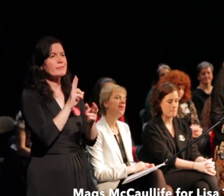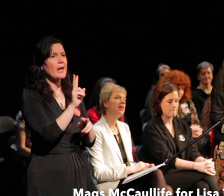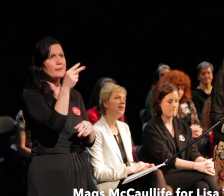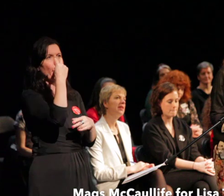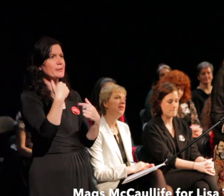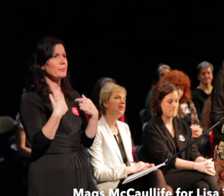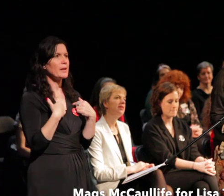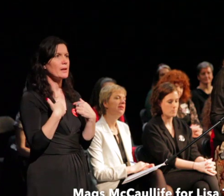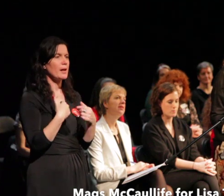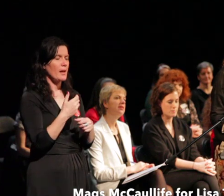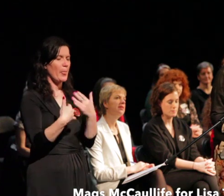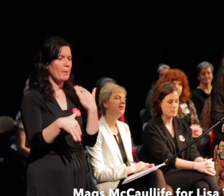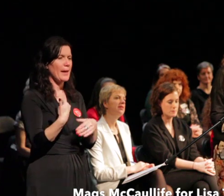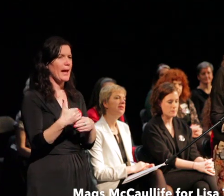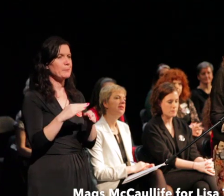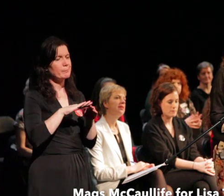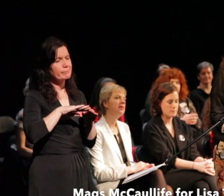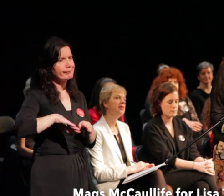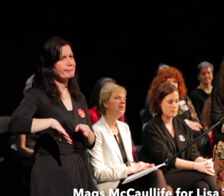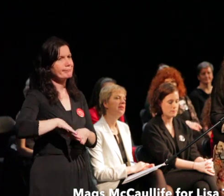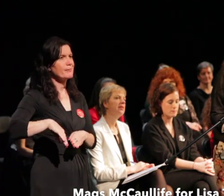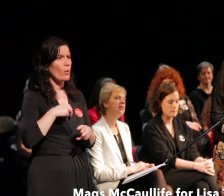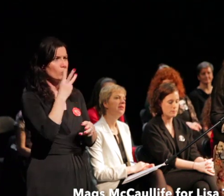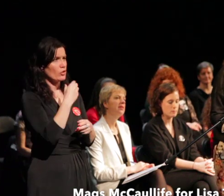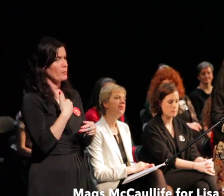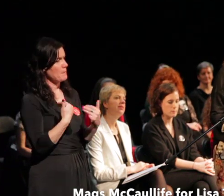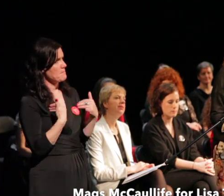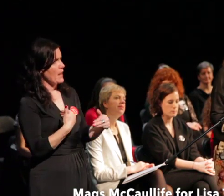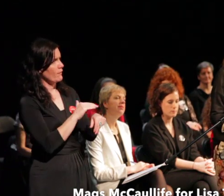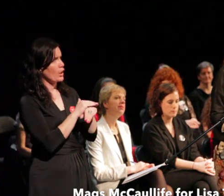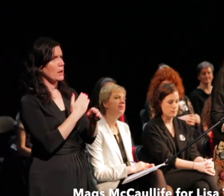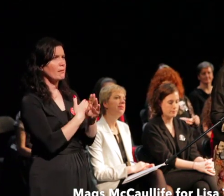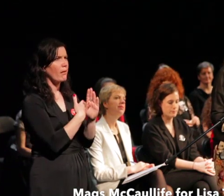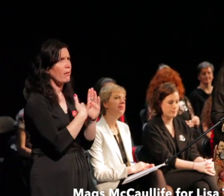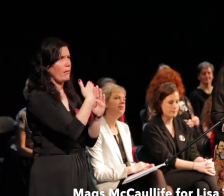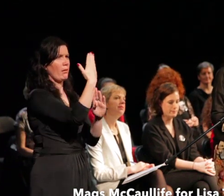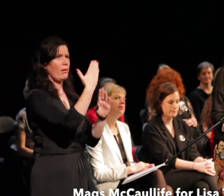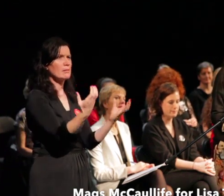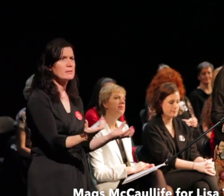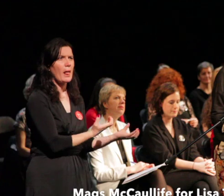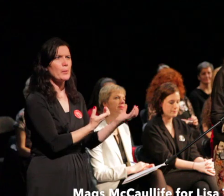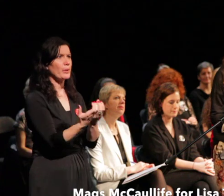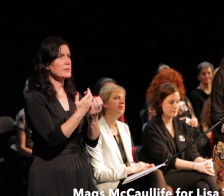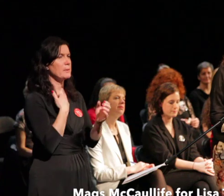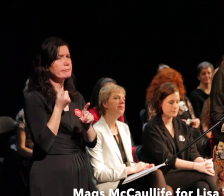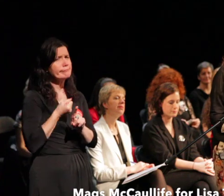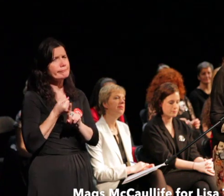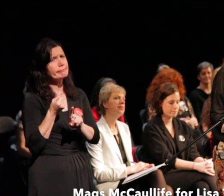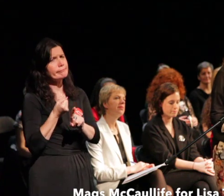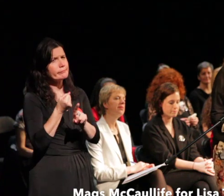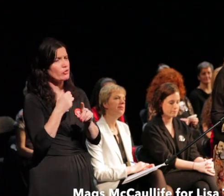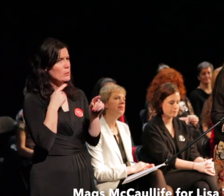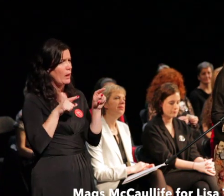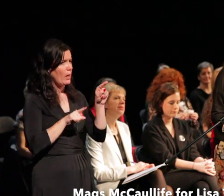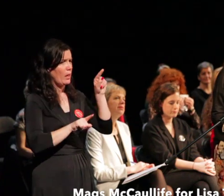of being constantly pushed back. I watched my male contemporaries being produced and celebrated as I kept plugging away, trying to